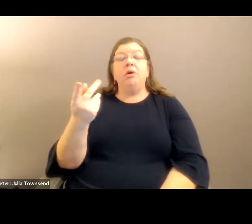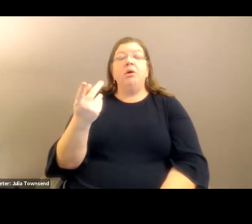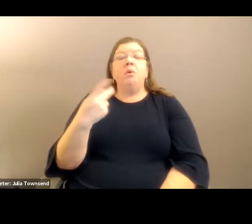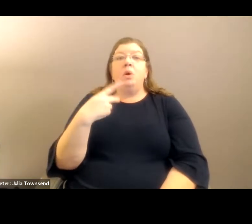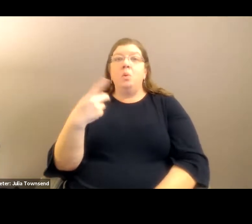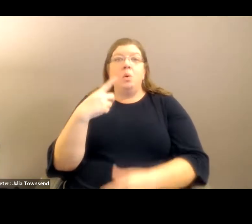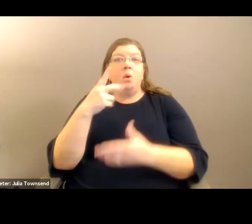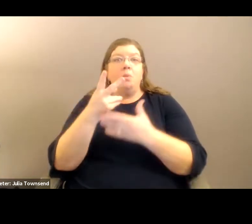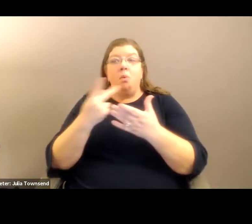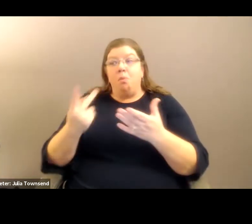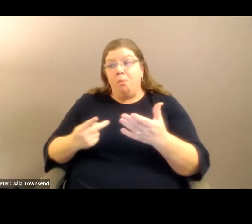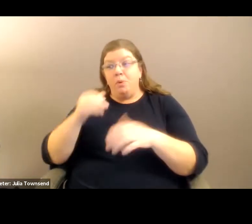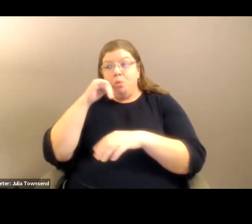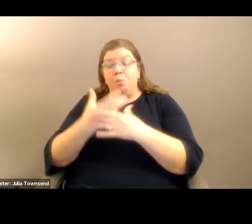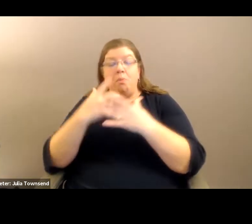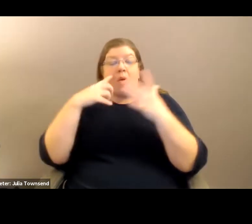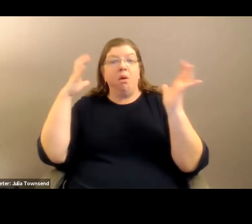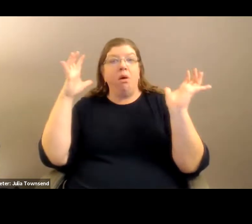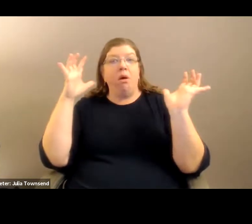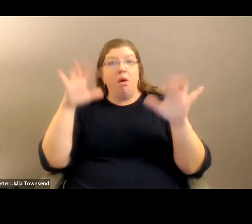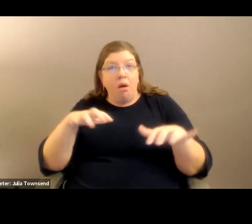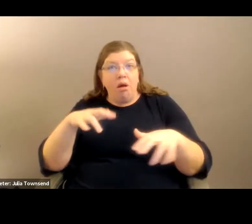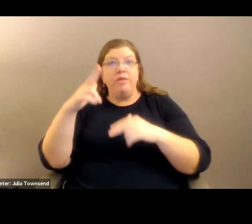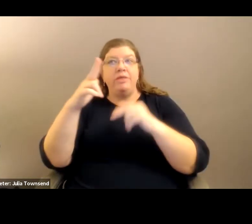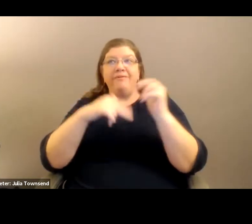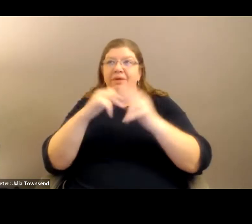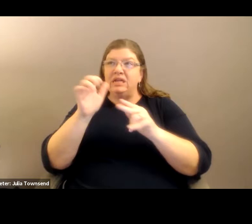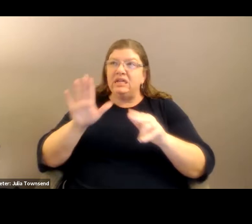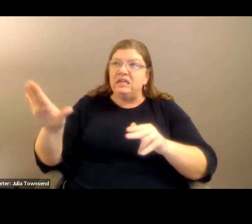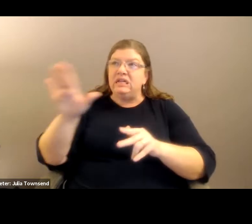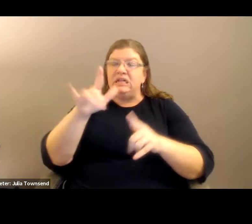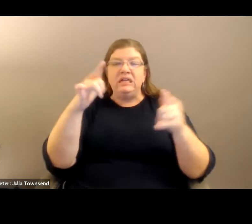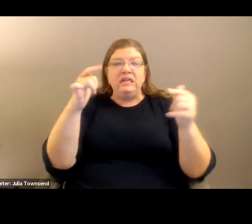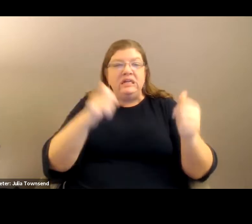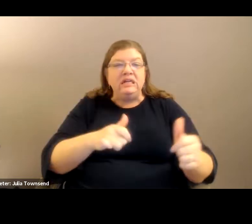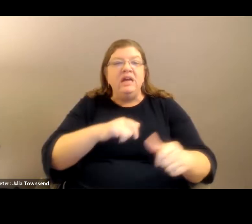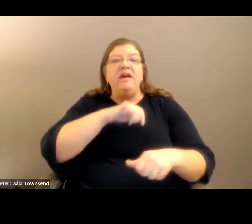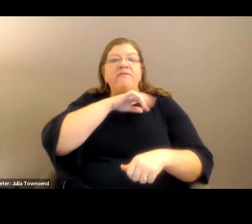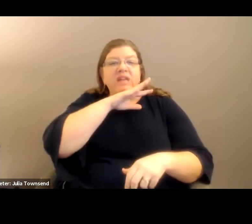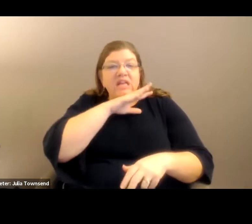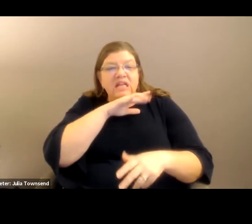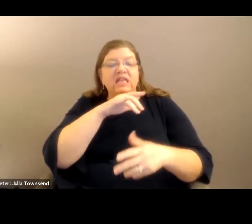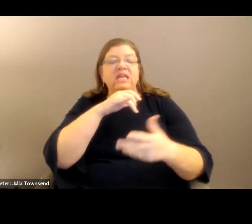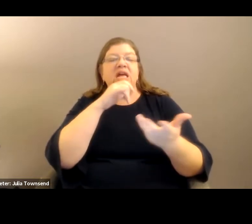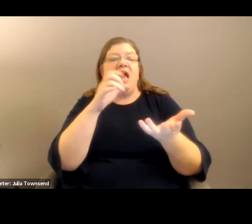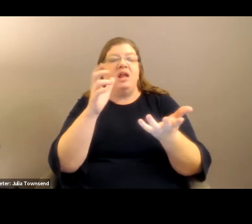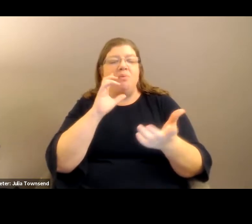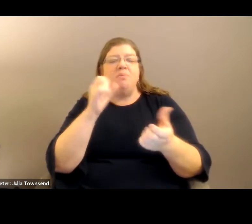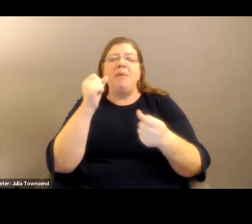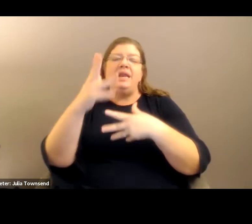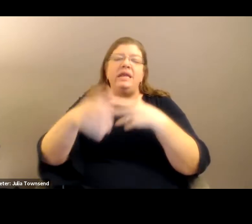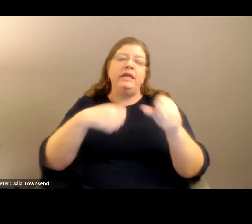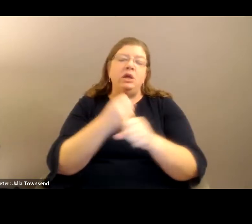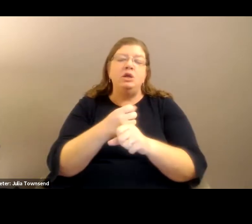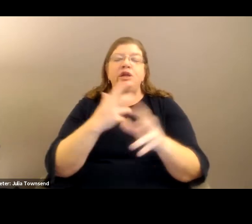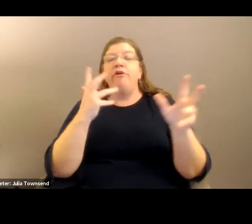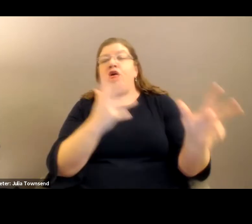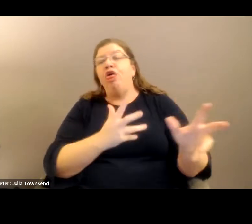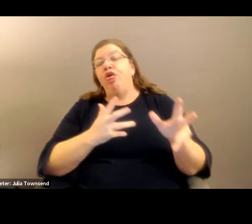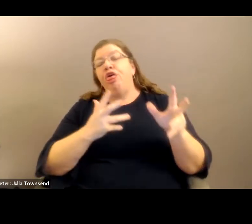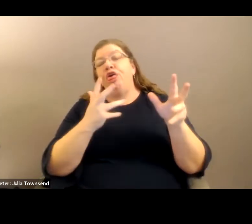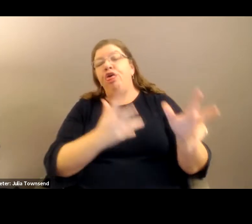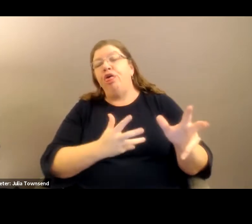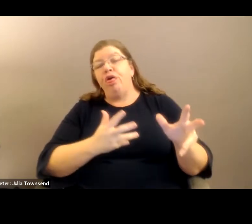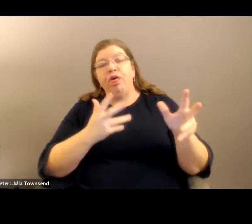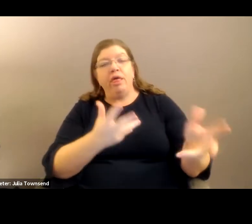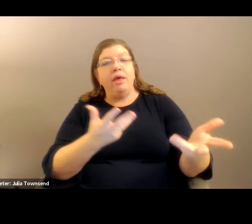completely appalled at the condition of the facilities, which were filthy. And I mean, it was just years of flagrant neglect because